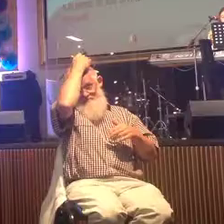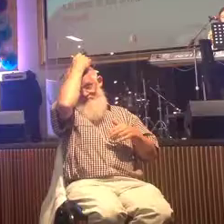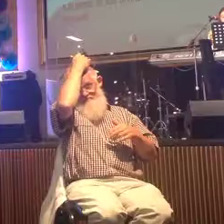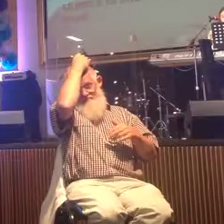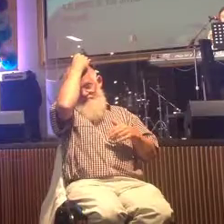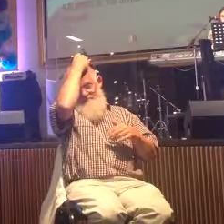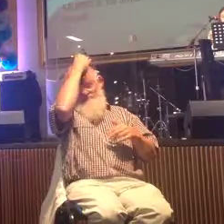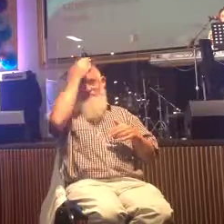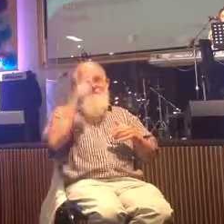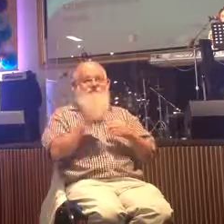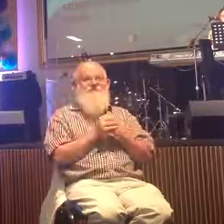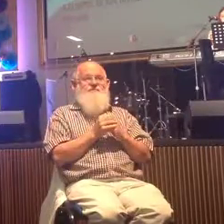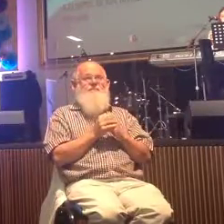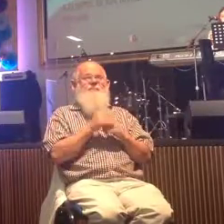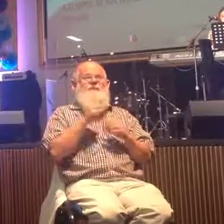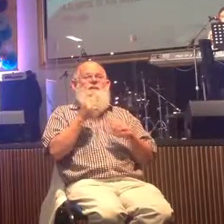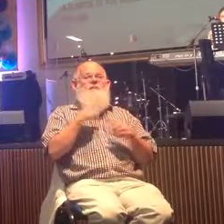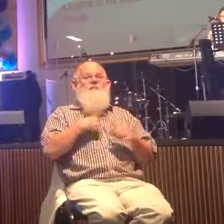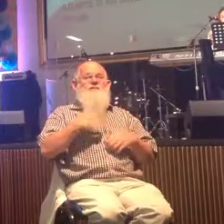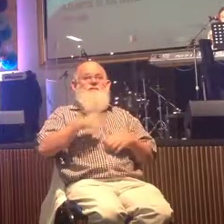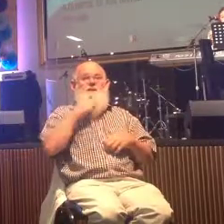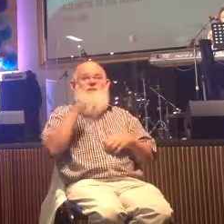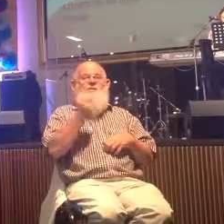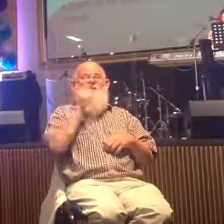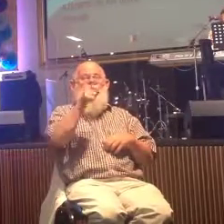near, exactly who you are.